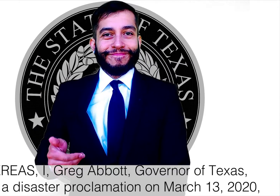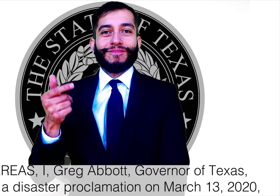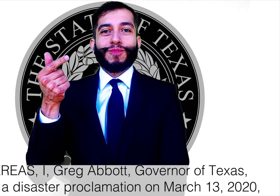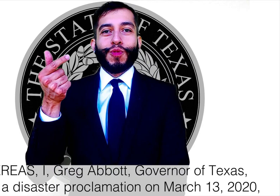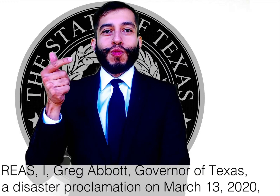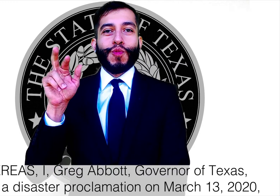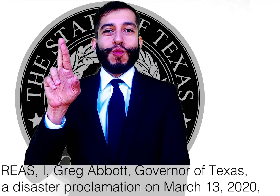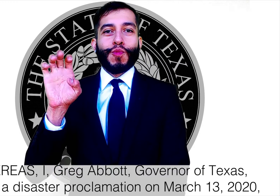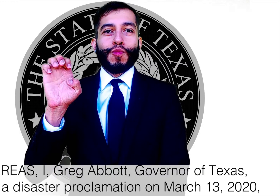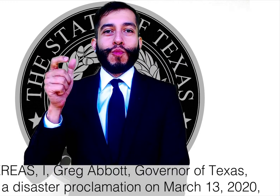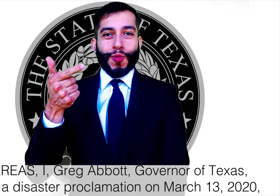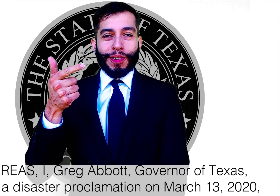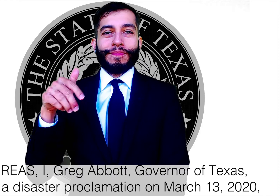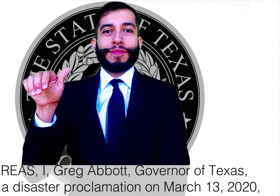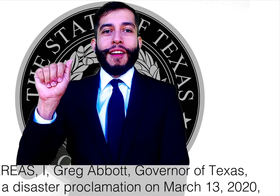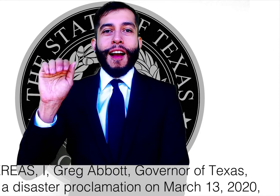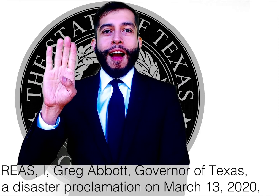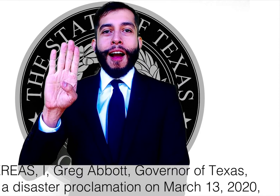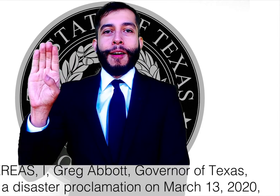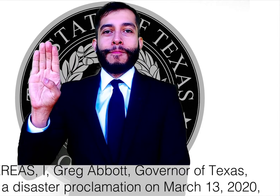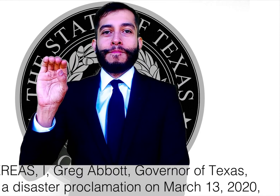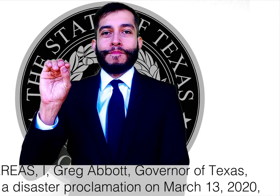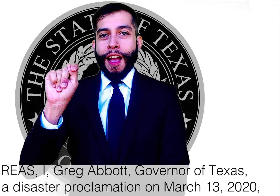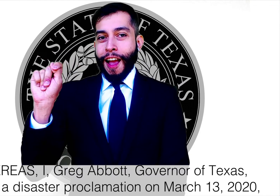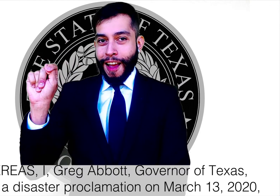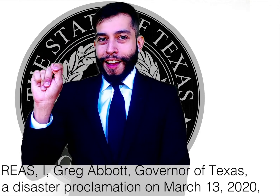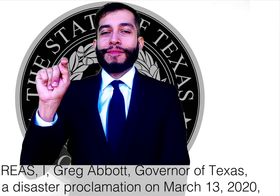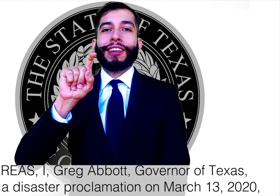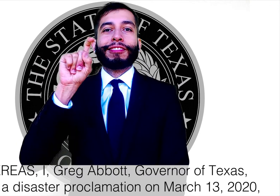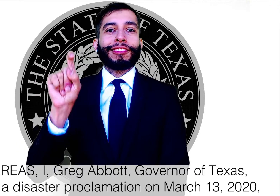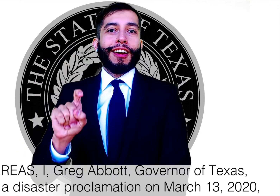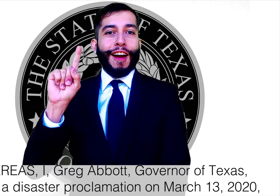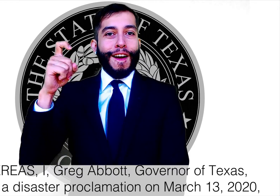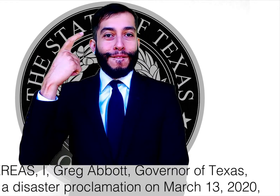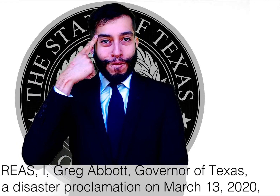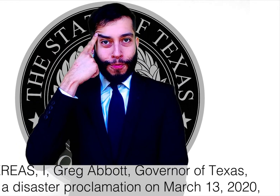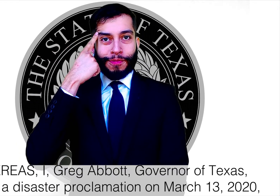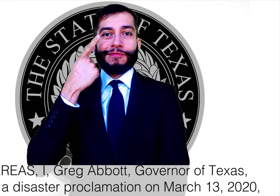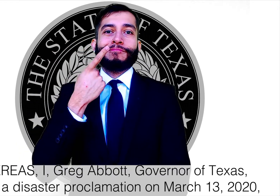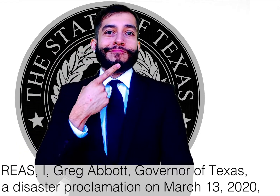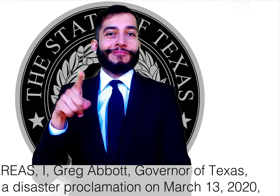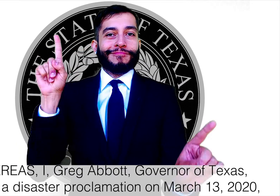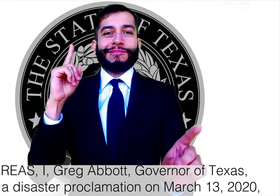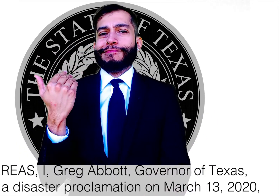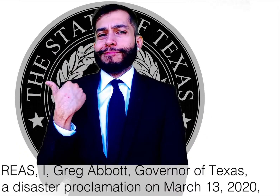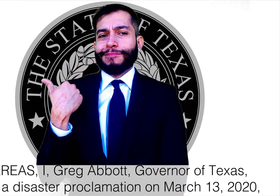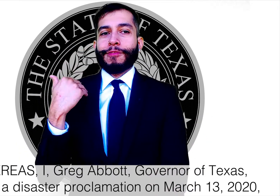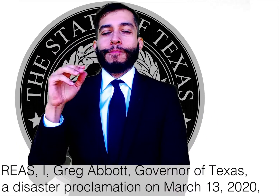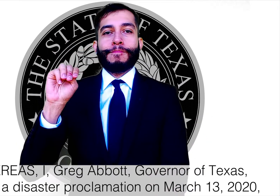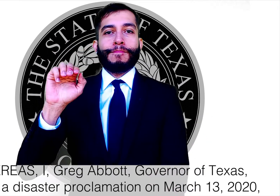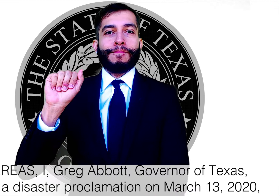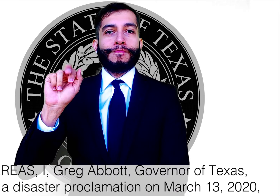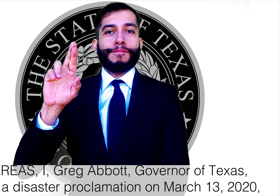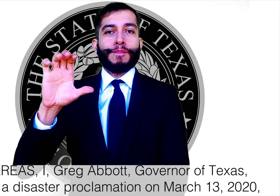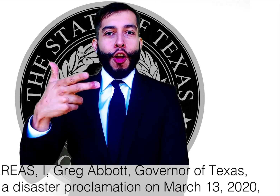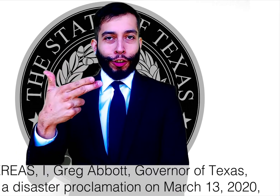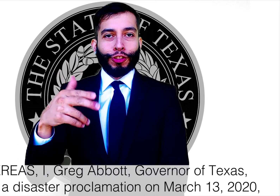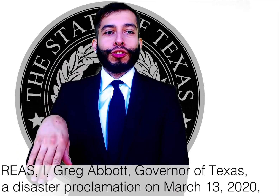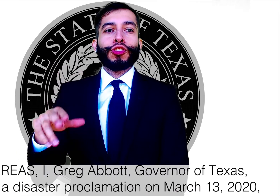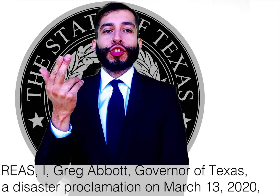Whereas I, Greg Abbott, Governor of Texas, issued a disaster proclamation on March 13,